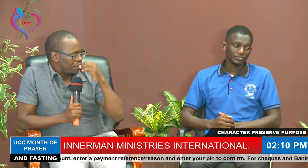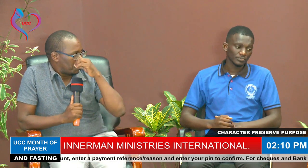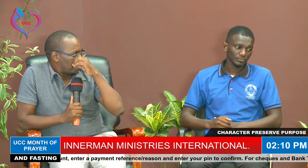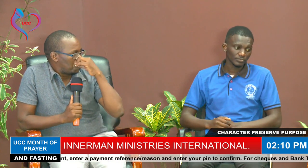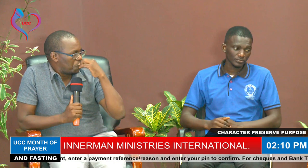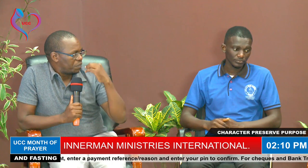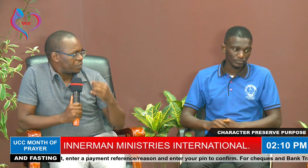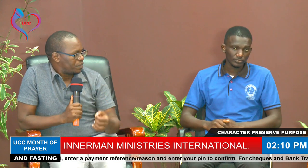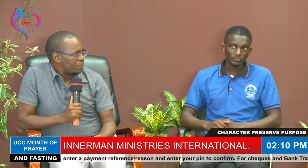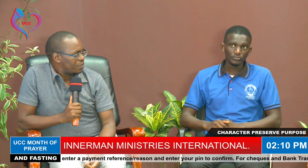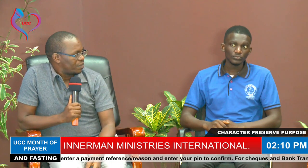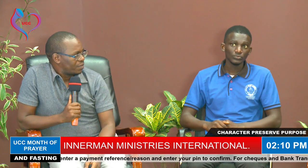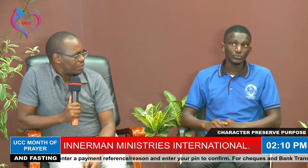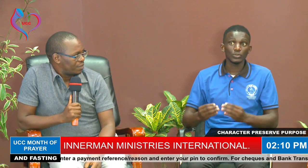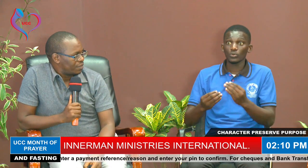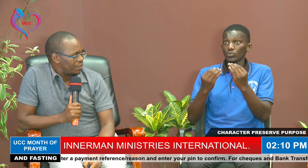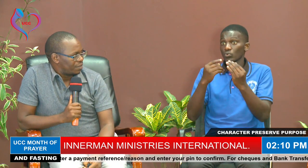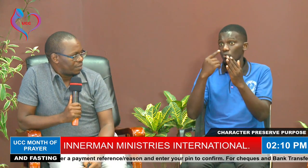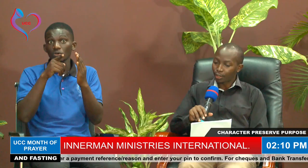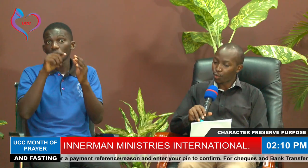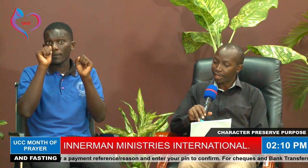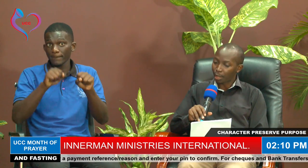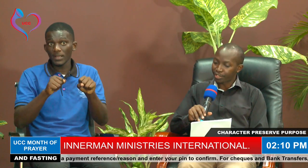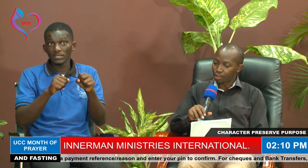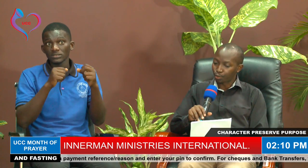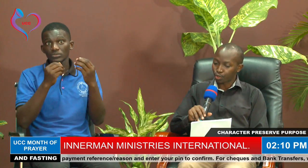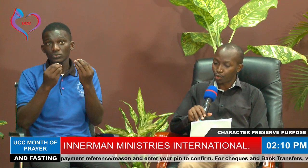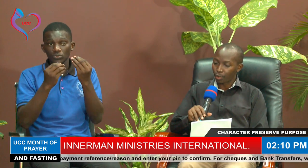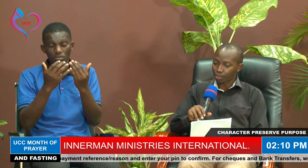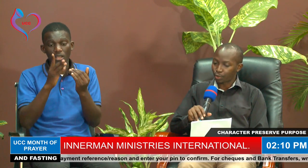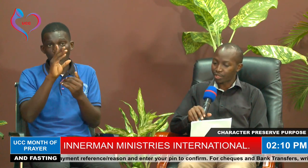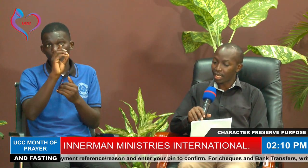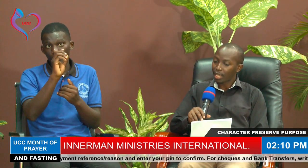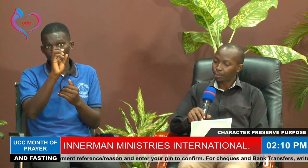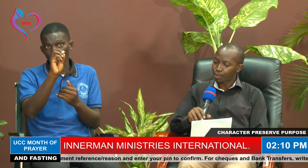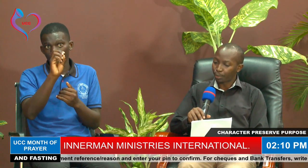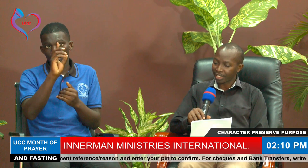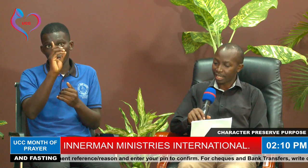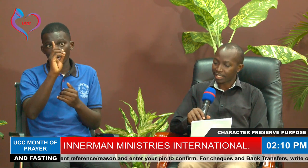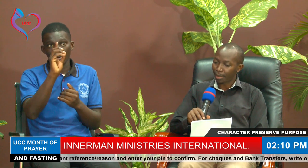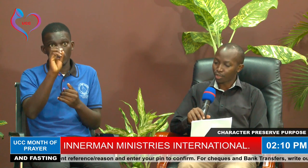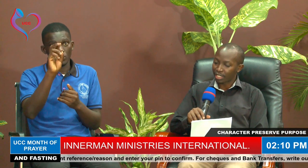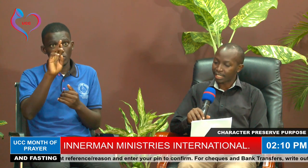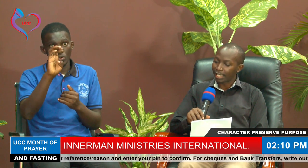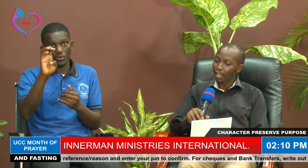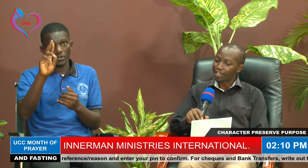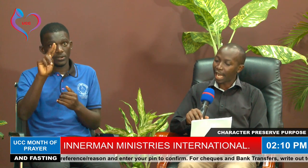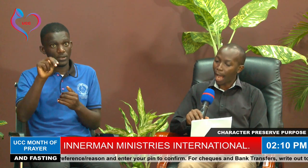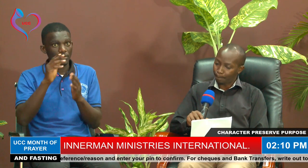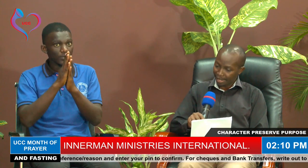Tuyanza. So kola choino kola. Dori na yabu ze chibuzo. Dori ni question etuse. Praise God, pastors. My question is, if it